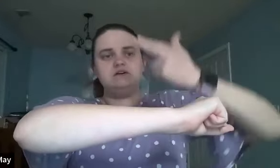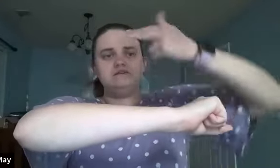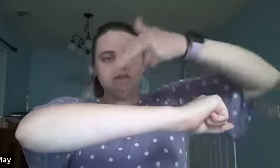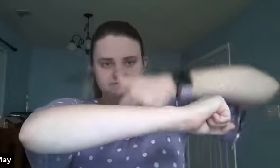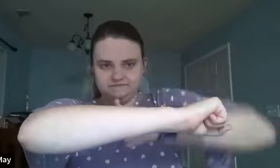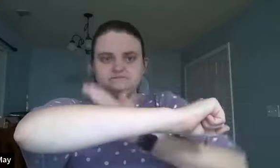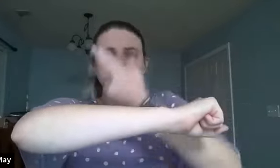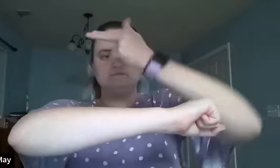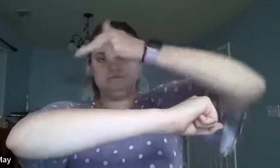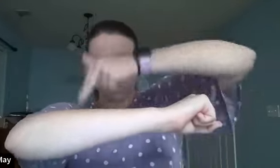dolphin.